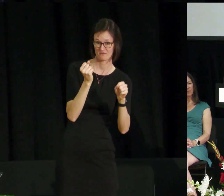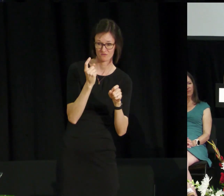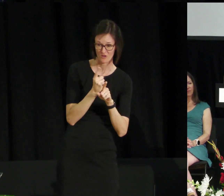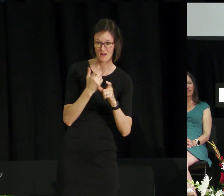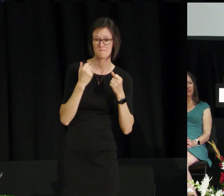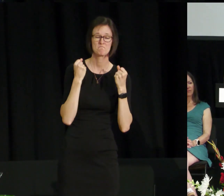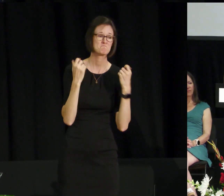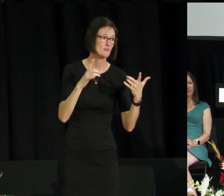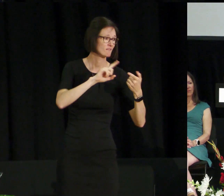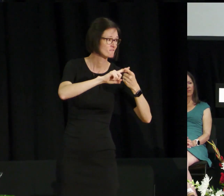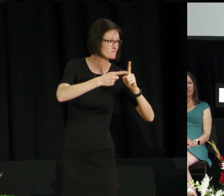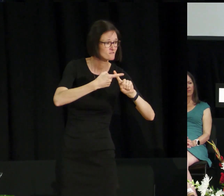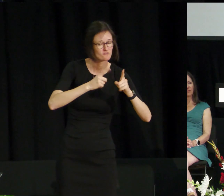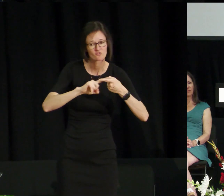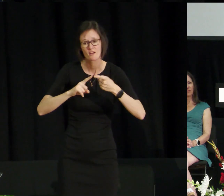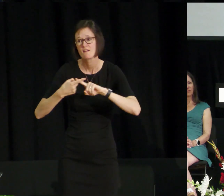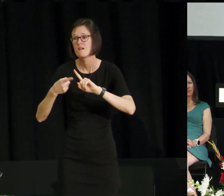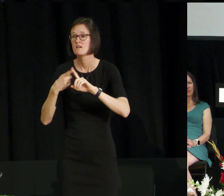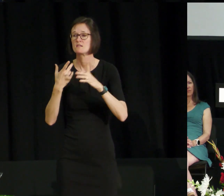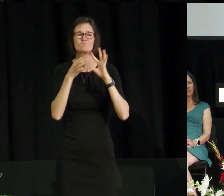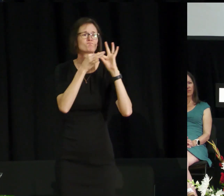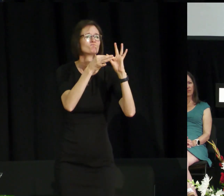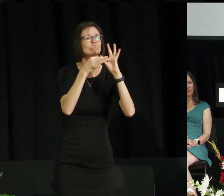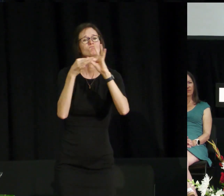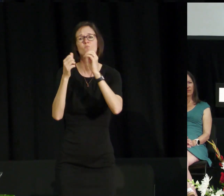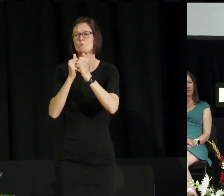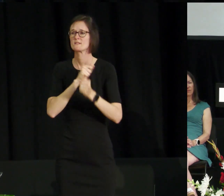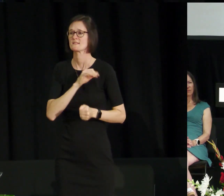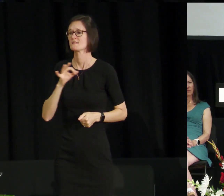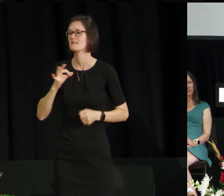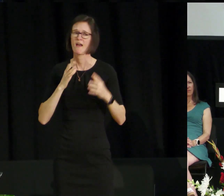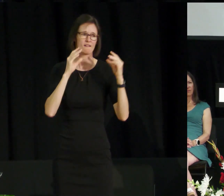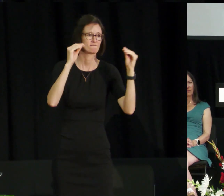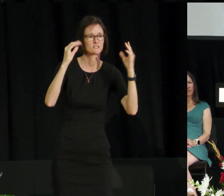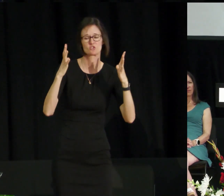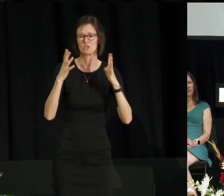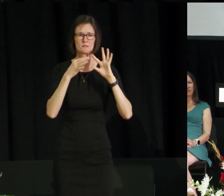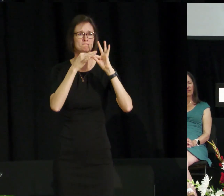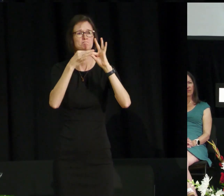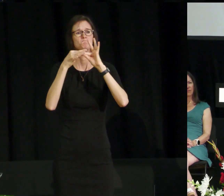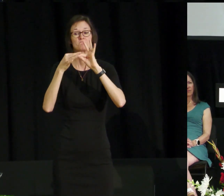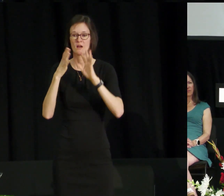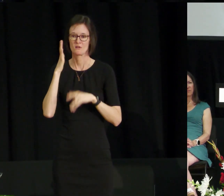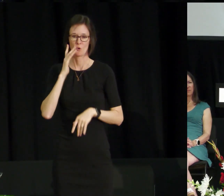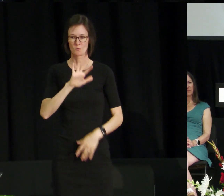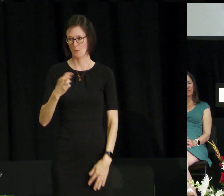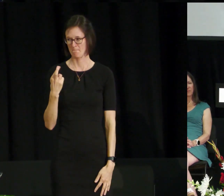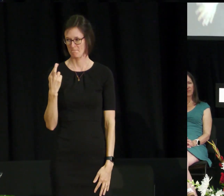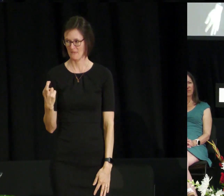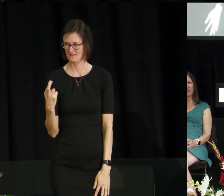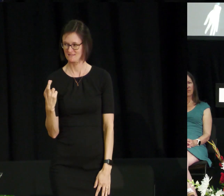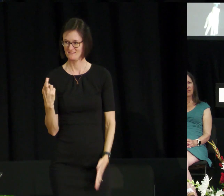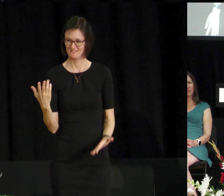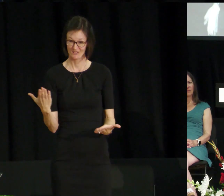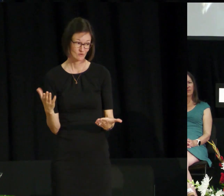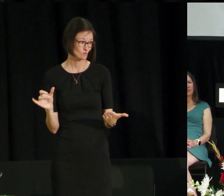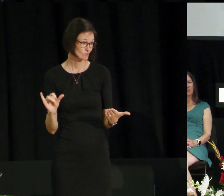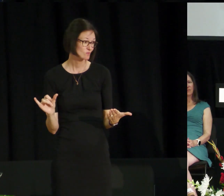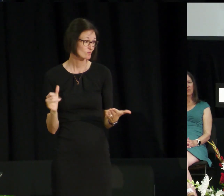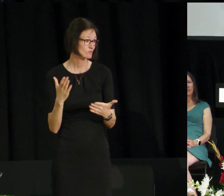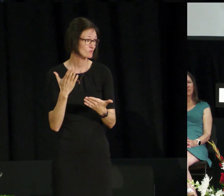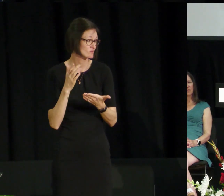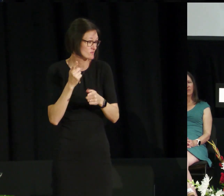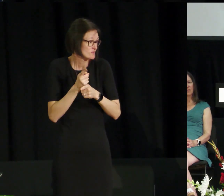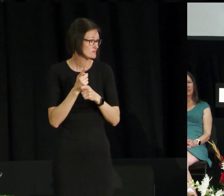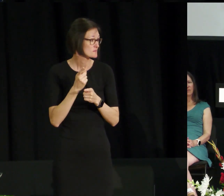With teachers With everybody here And I know you have Your besties here And there's some besties That are going